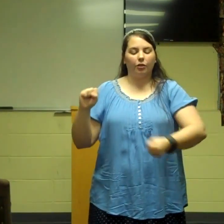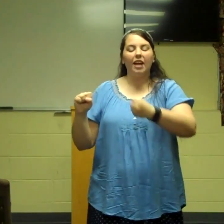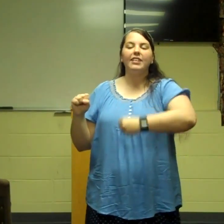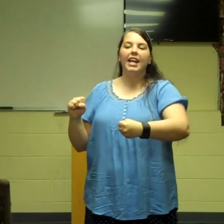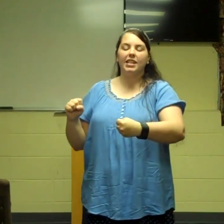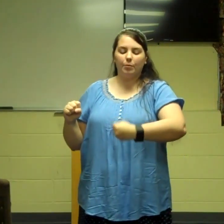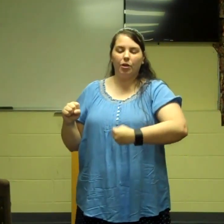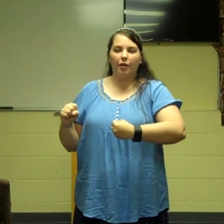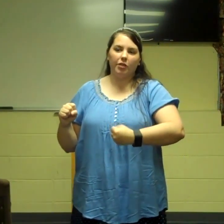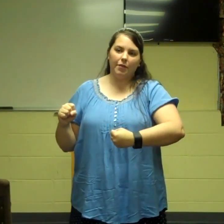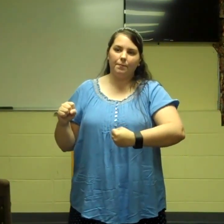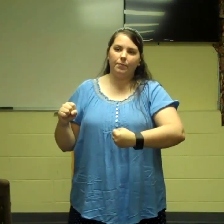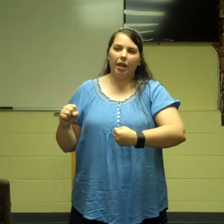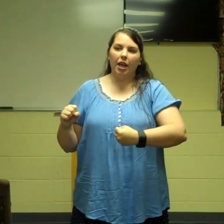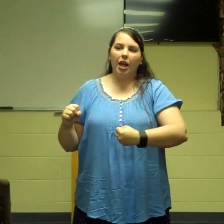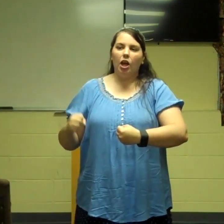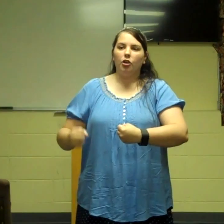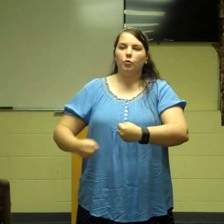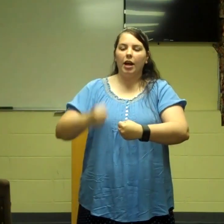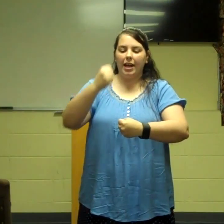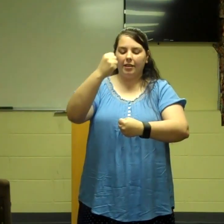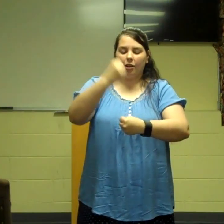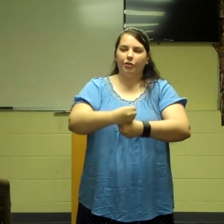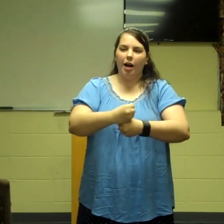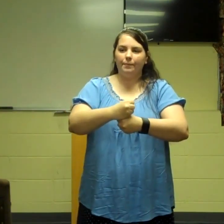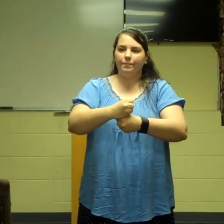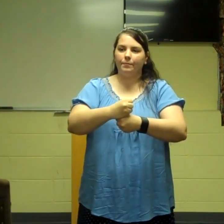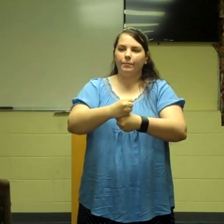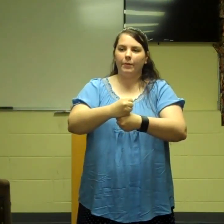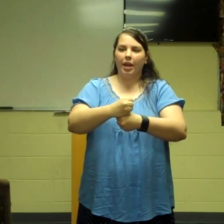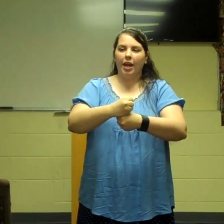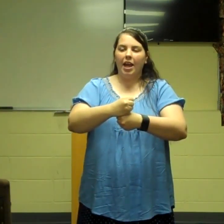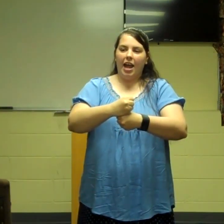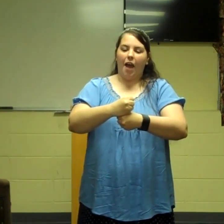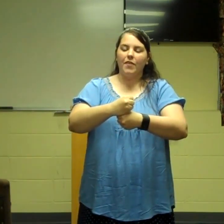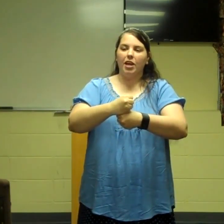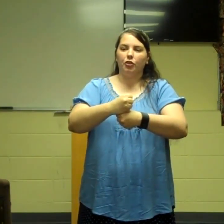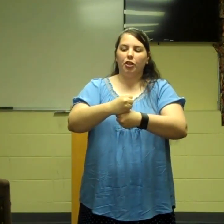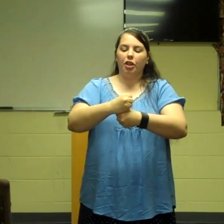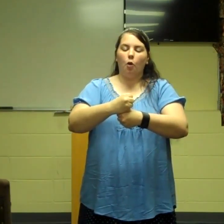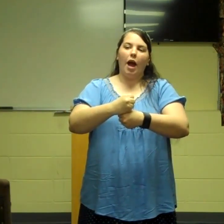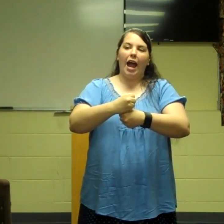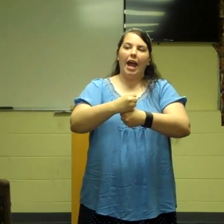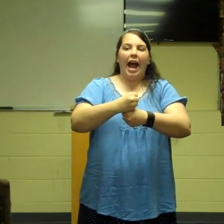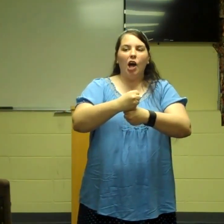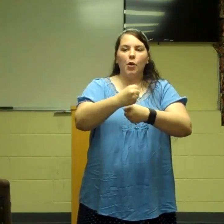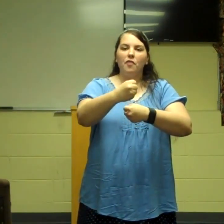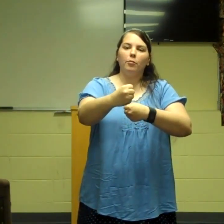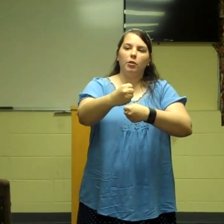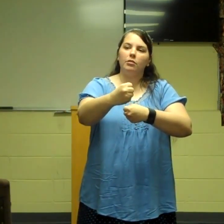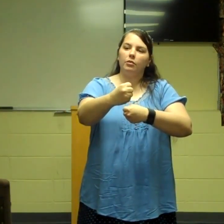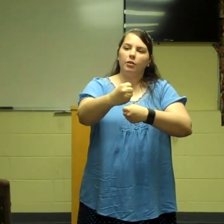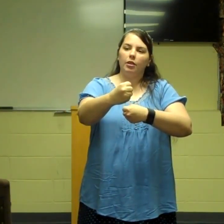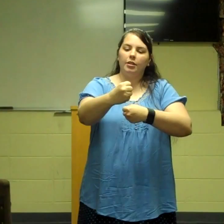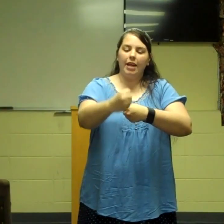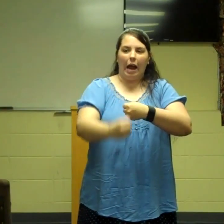your left hand and put it out in front of you. Your right hand on top. And then you're going to go out away from you,